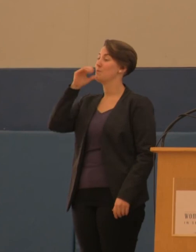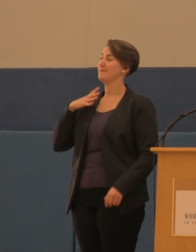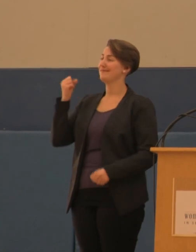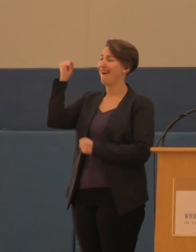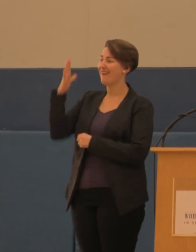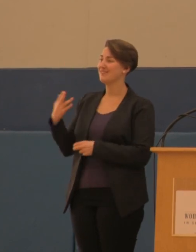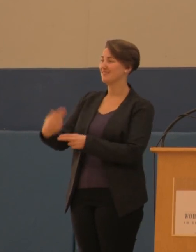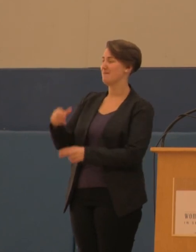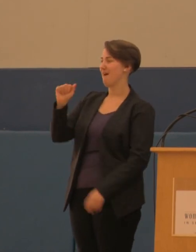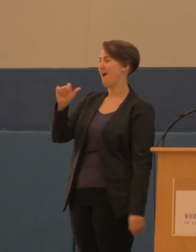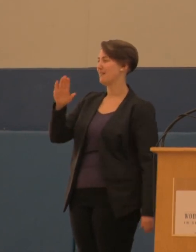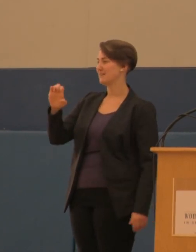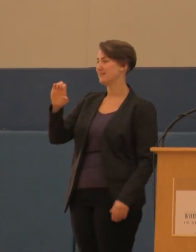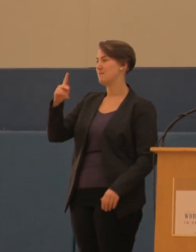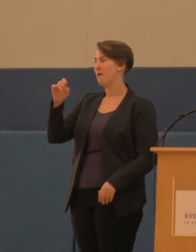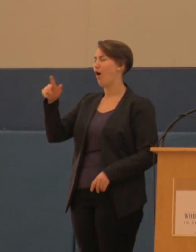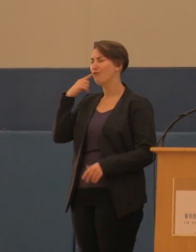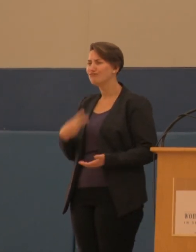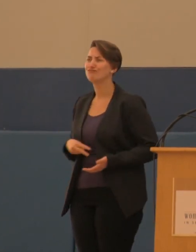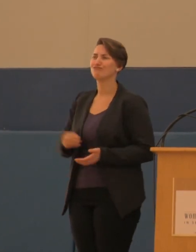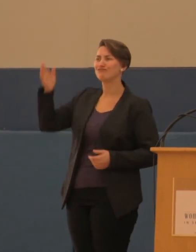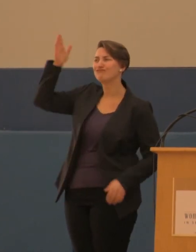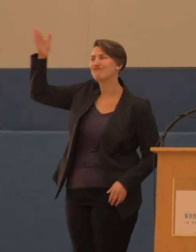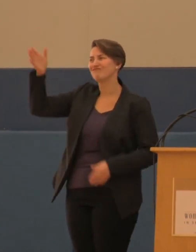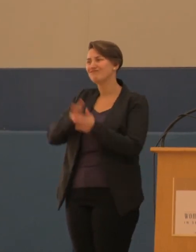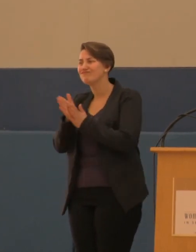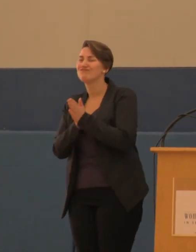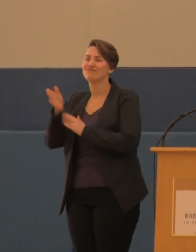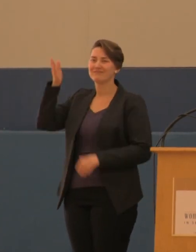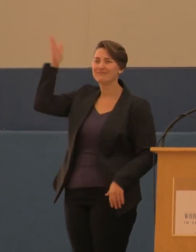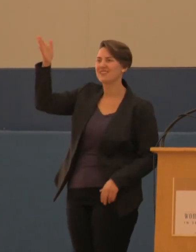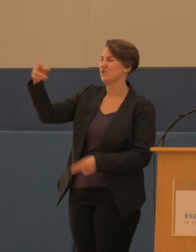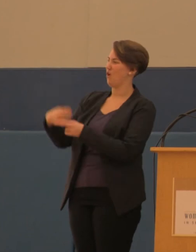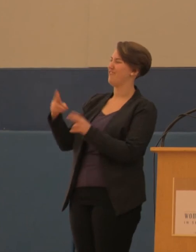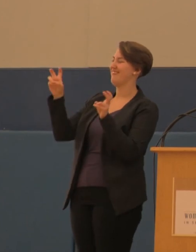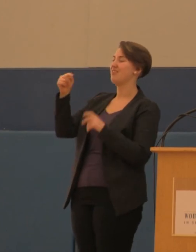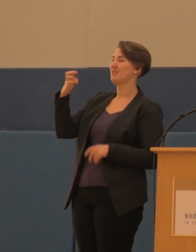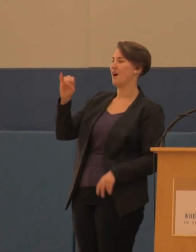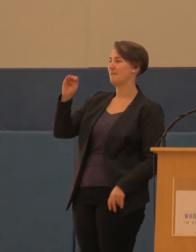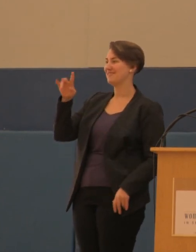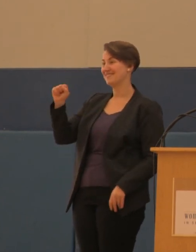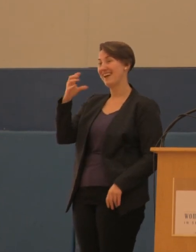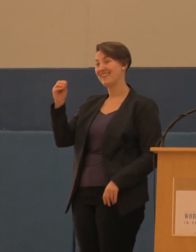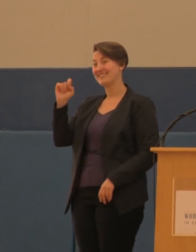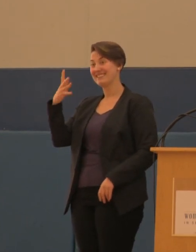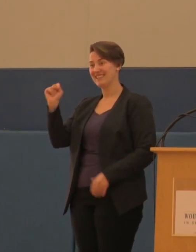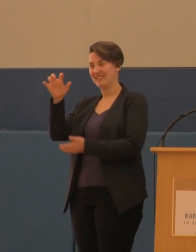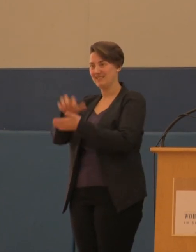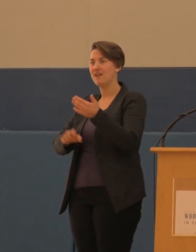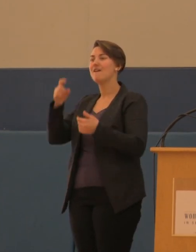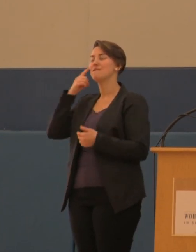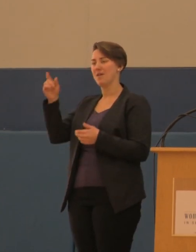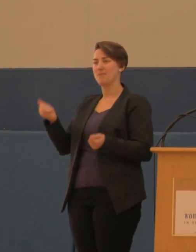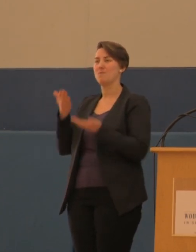Alice Paul delivered her impassioned speech, which has become known as the impetus and text of today's proposed